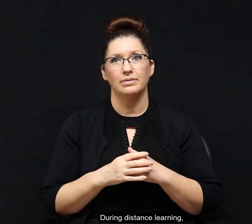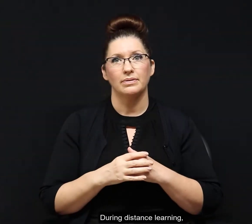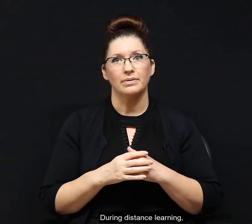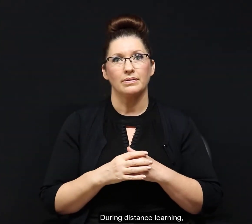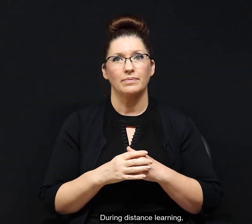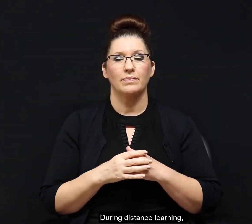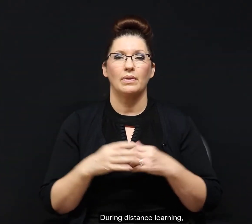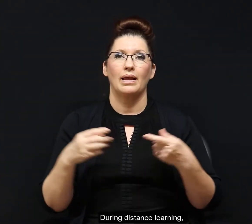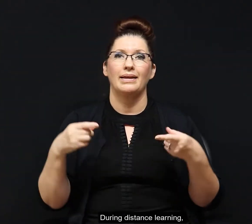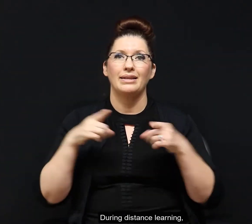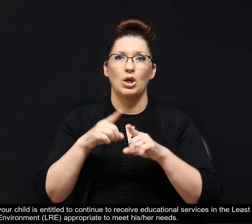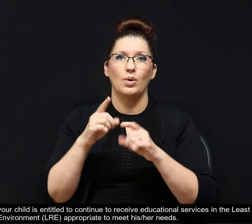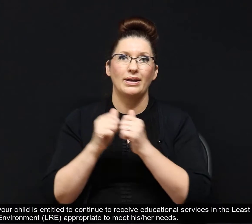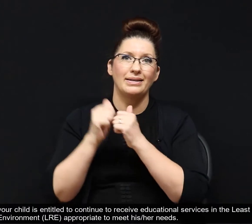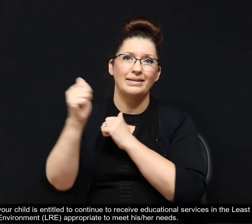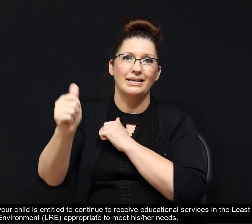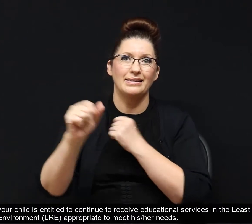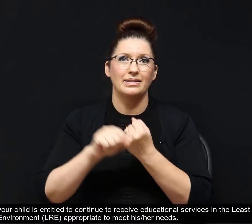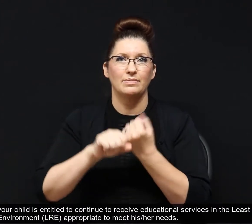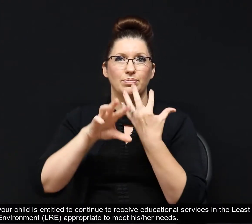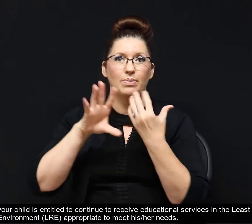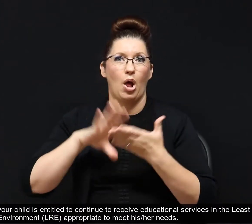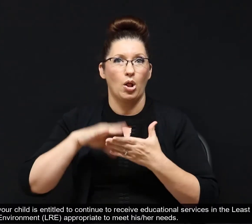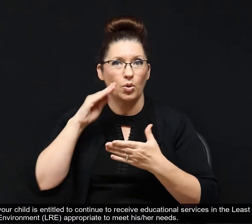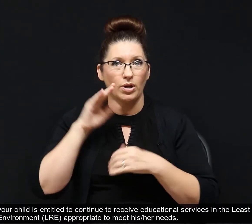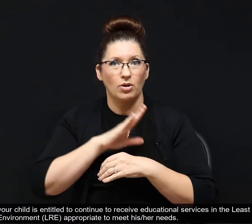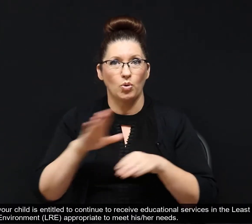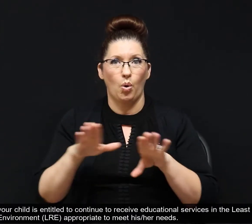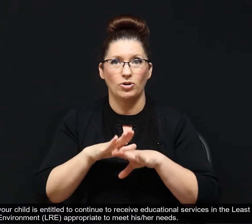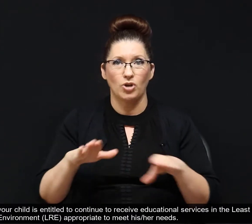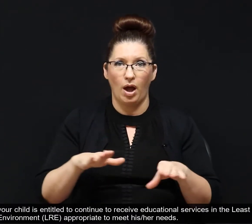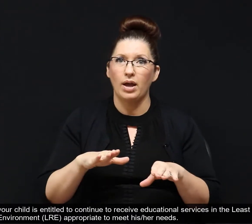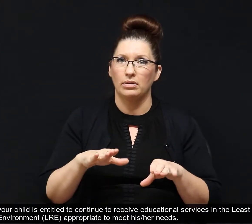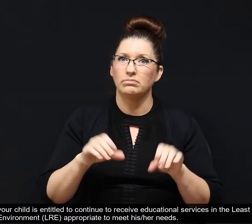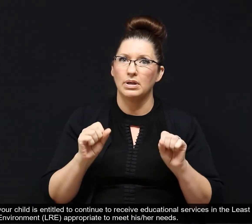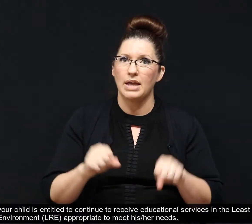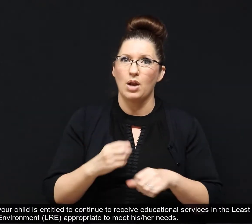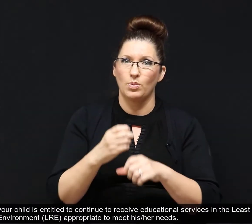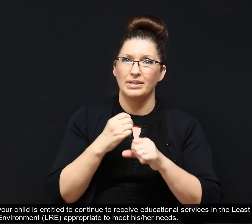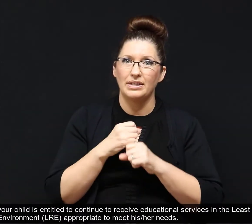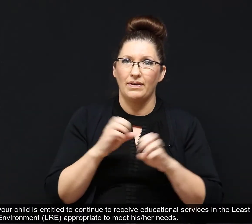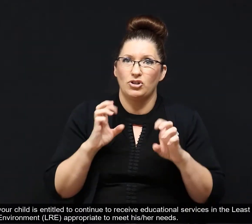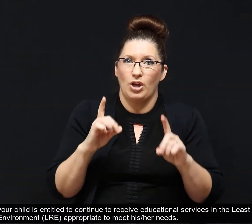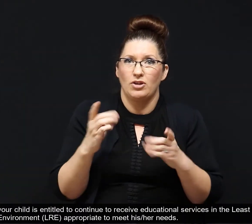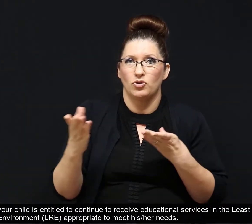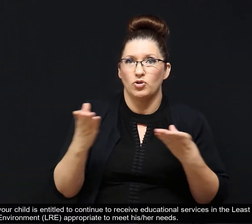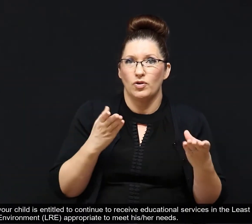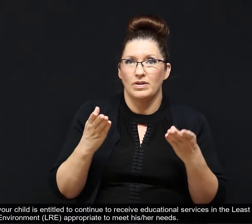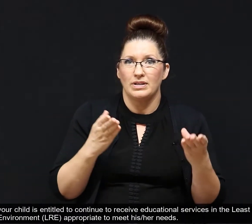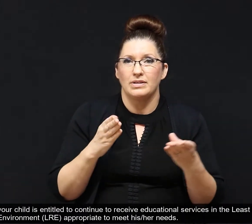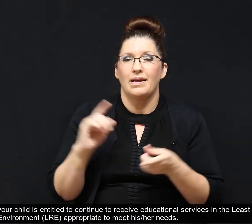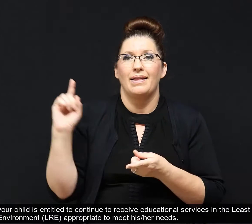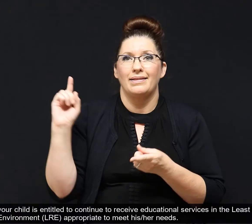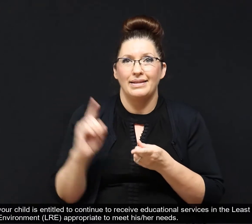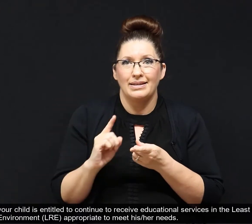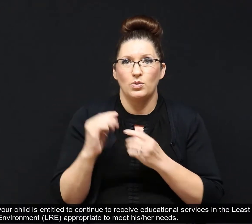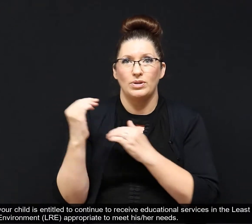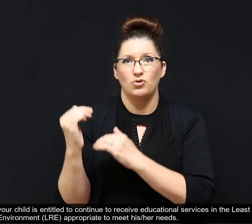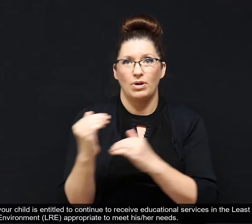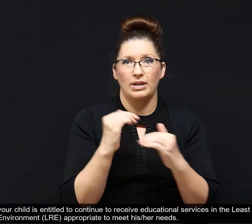During distance learning, your child is entitled to continue to receive educational services in the least restrictive environment,